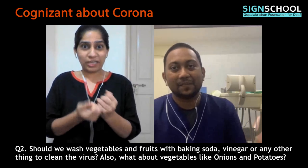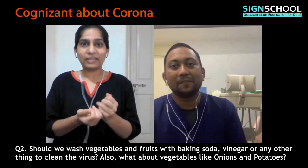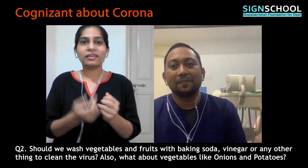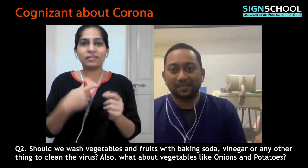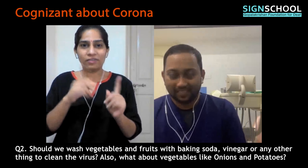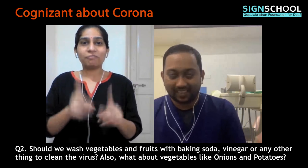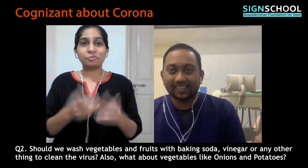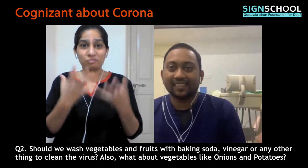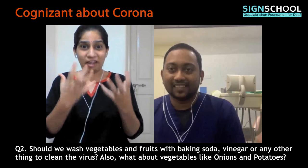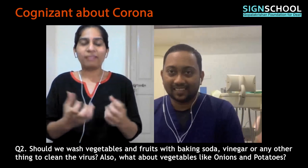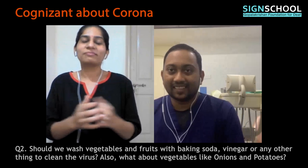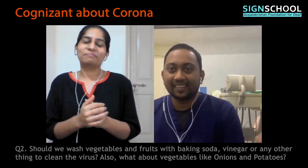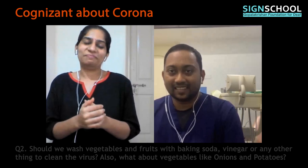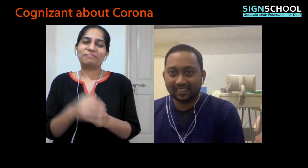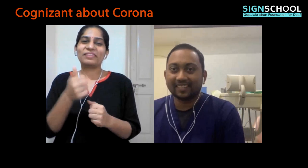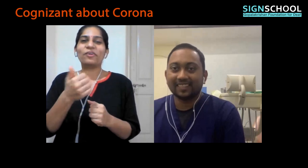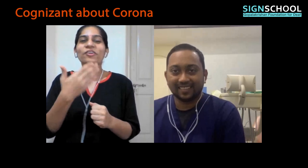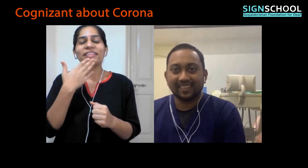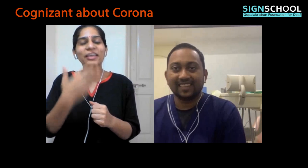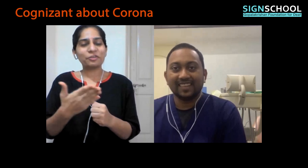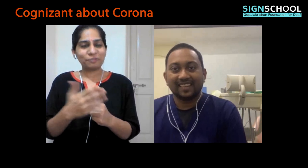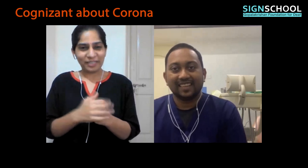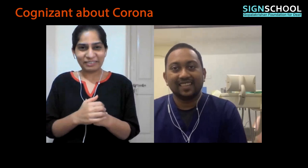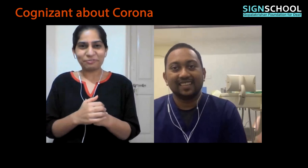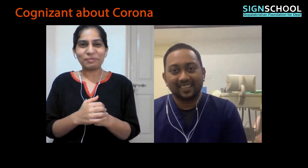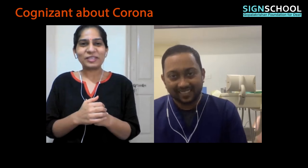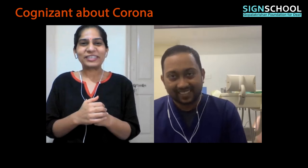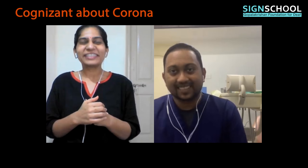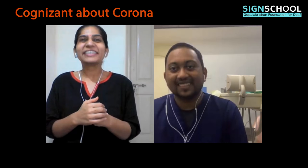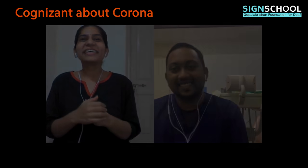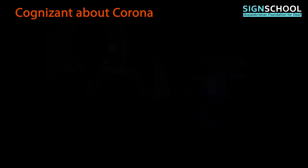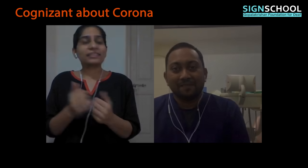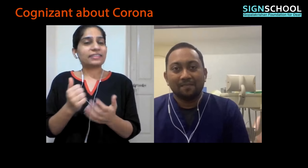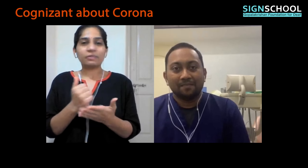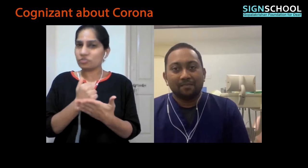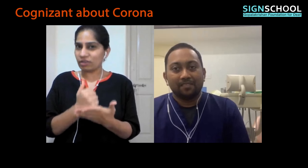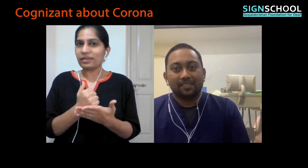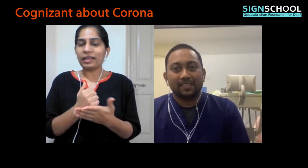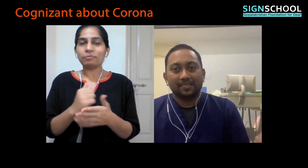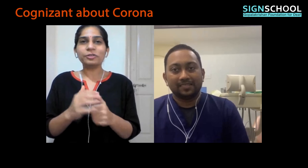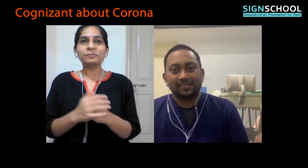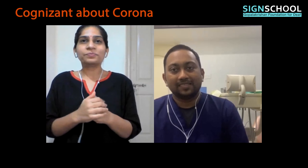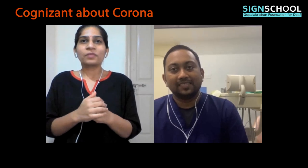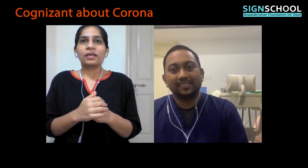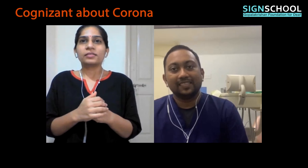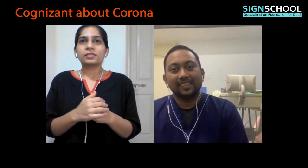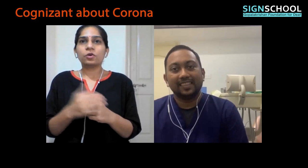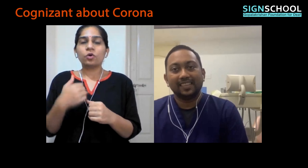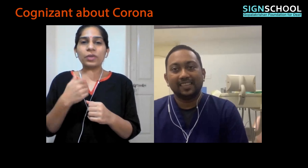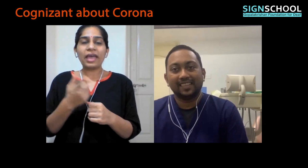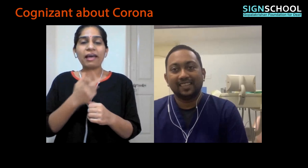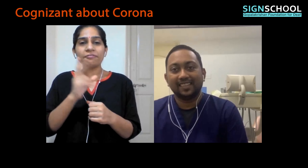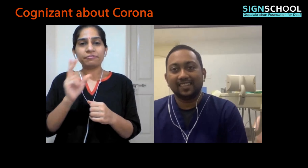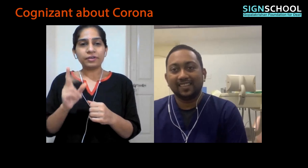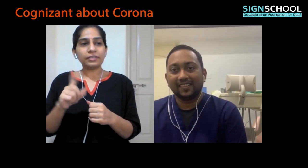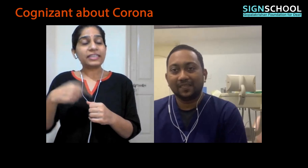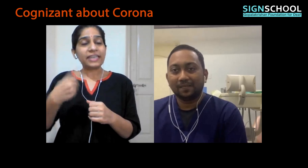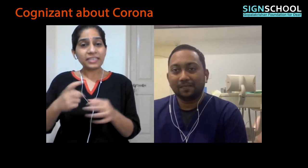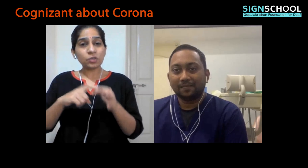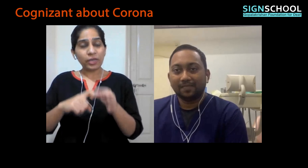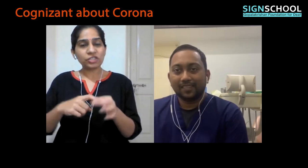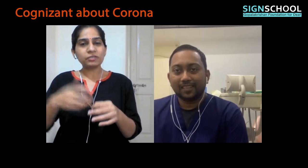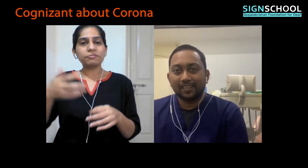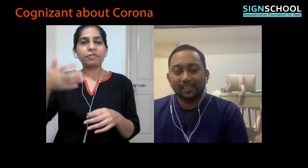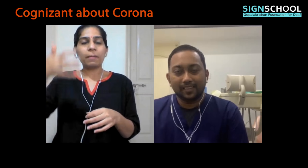after Yeah. washing. We have to Yeah. dry. Yes. All right, thank you for that information. Yes. That was really helpful. So we have